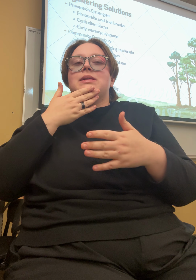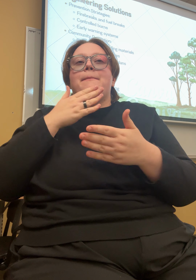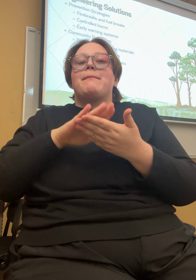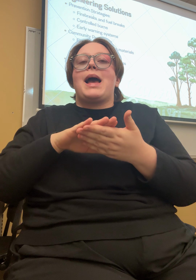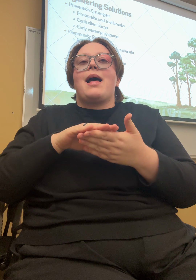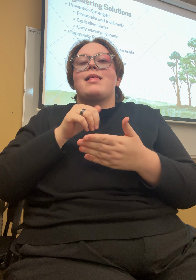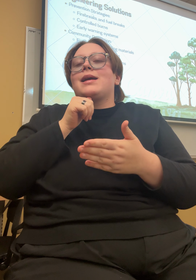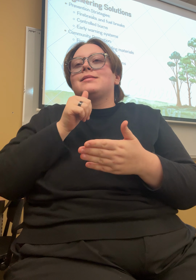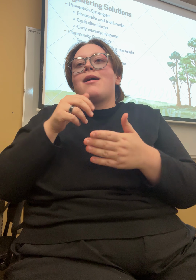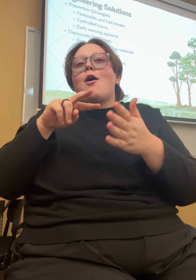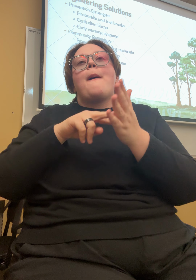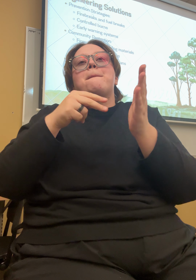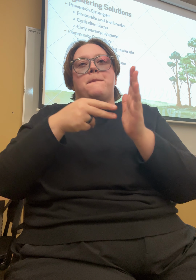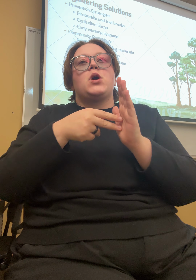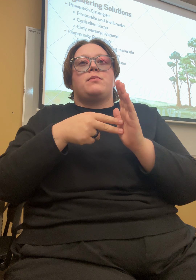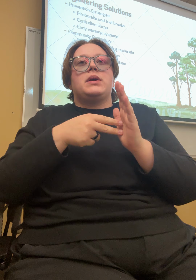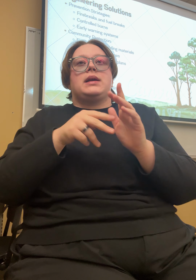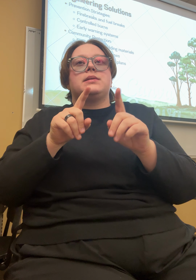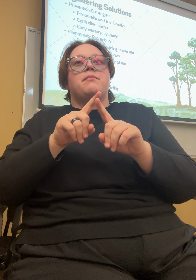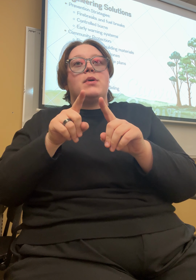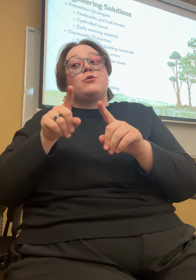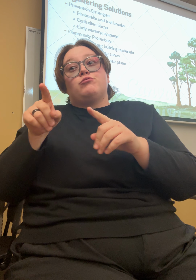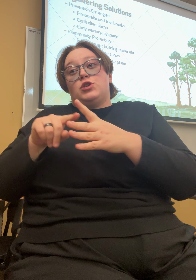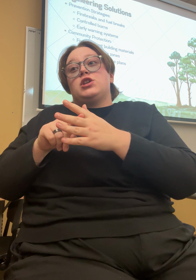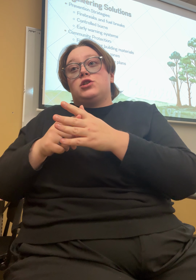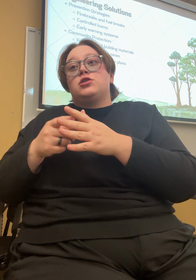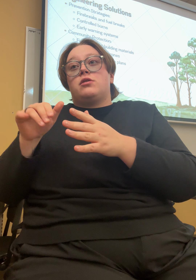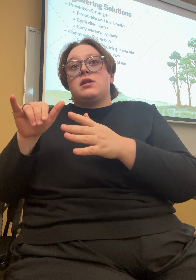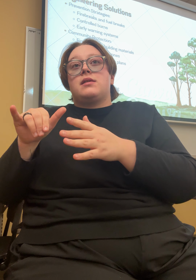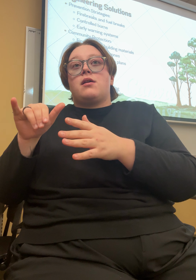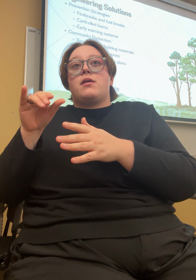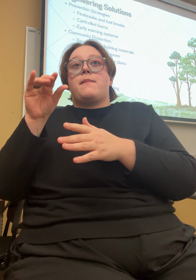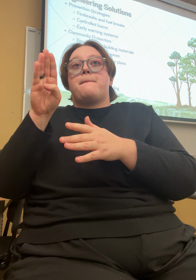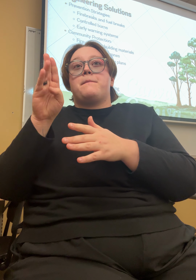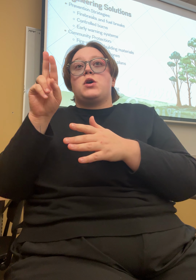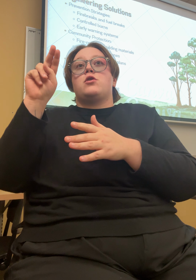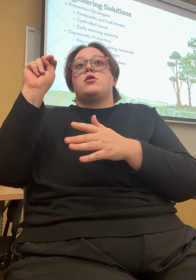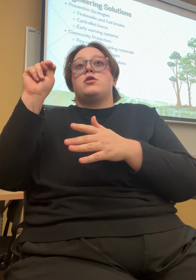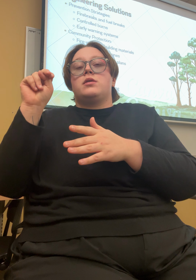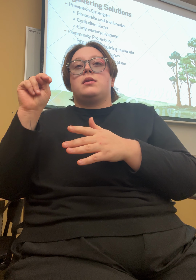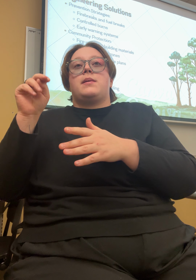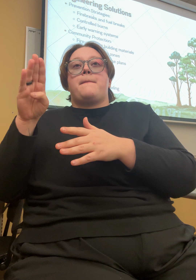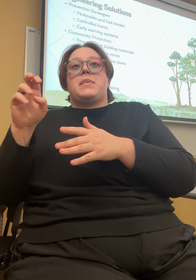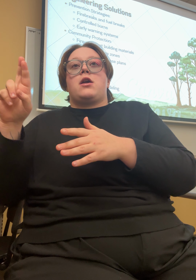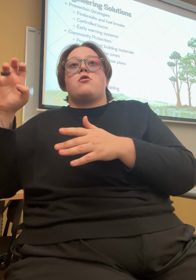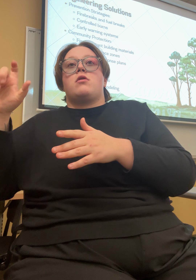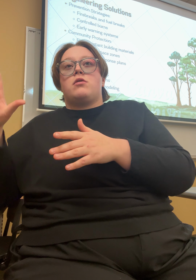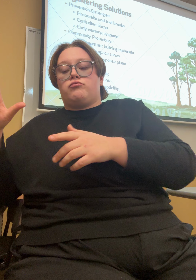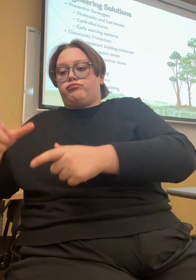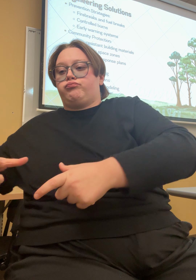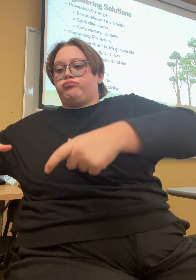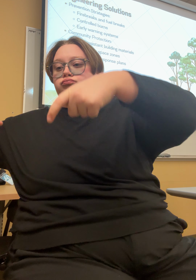she had started a fire in our burn barrel to burn boxes. And